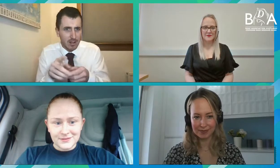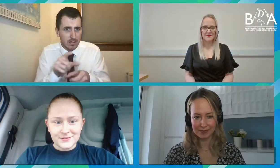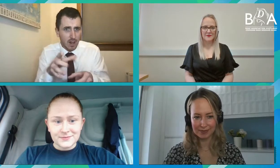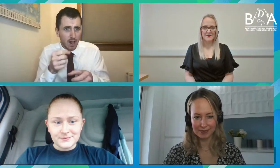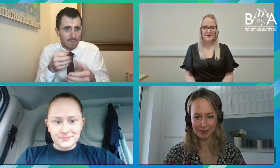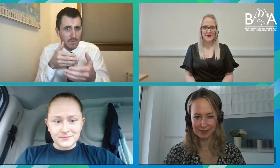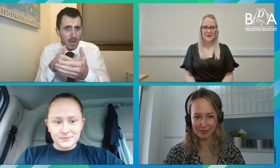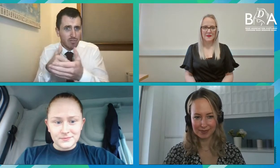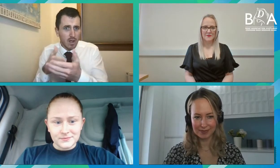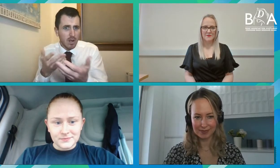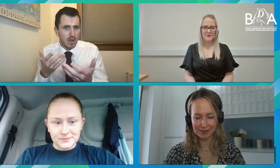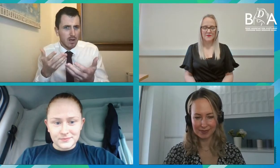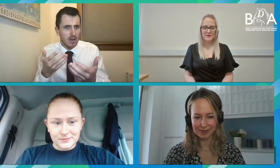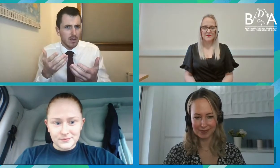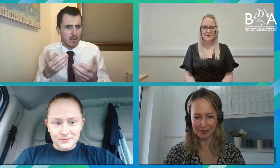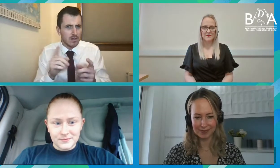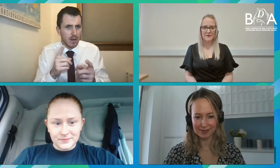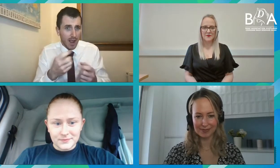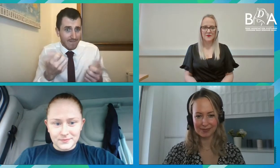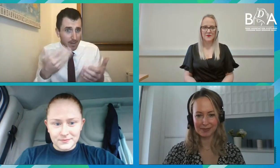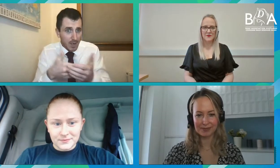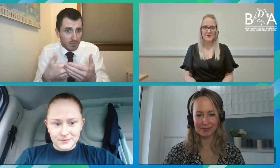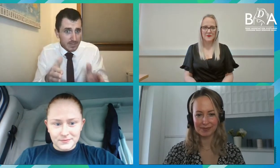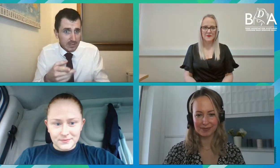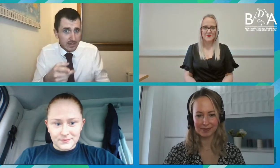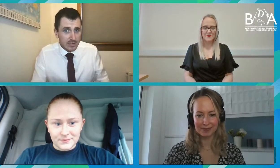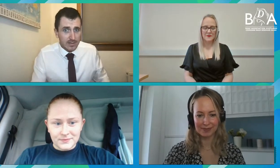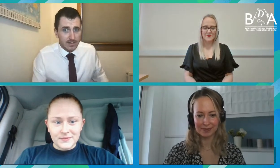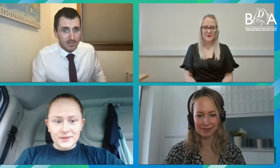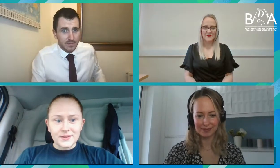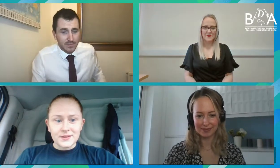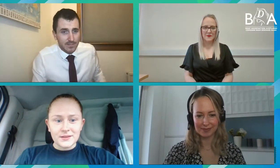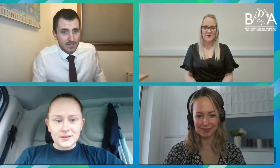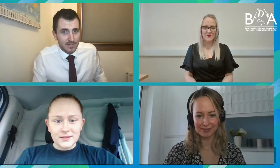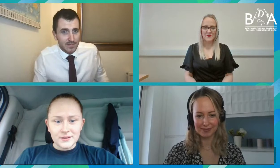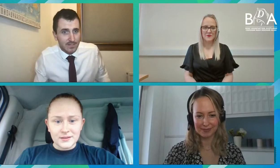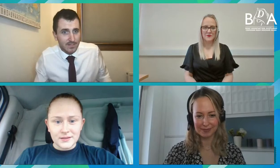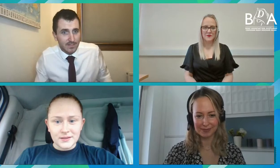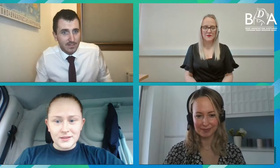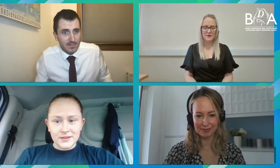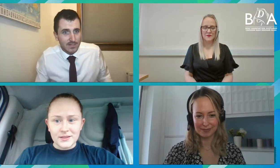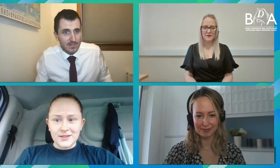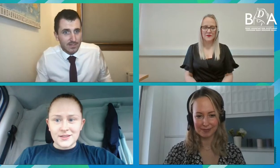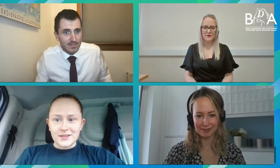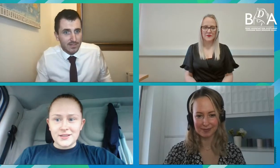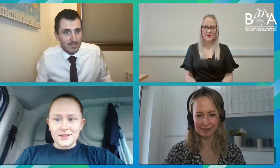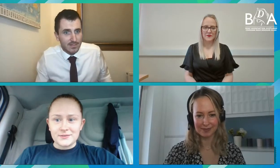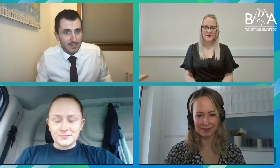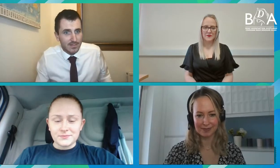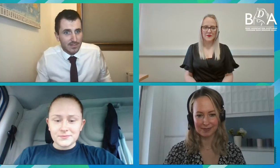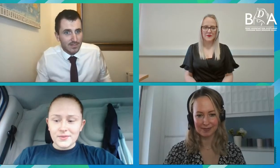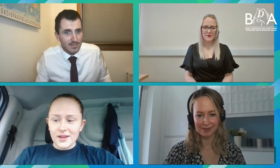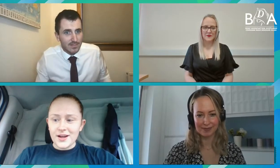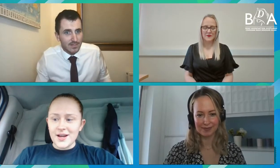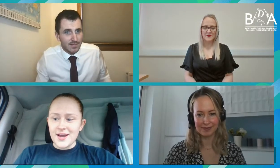there, so that seems like quite a large group to me. So were there any barriers during your apprenticeship programme?